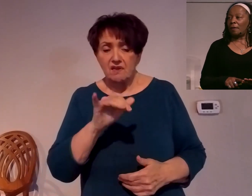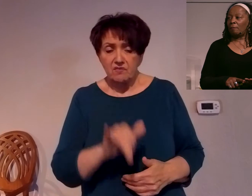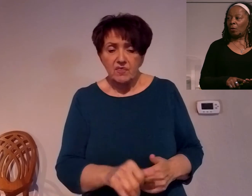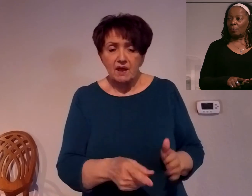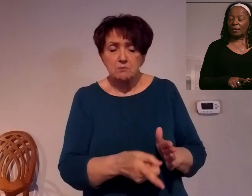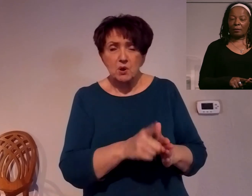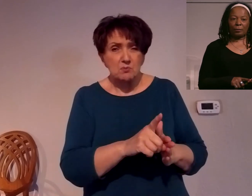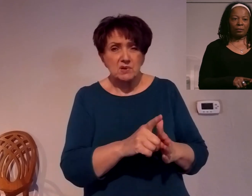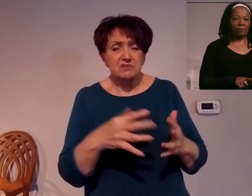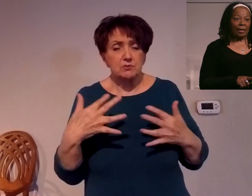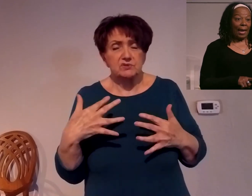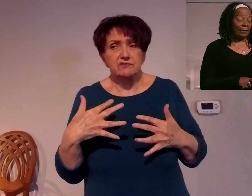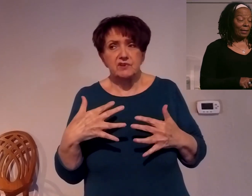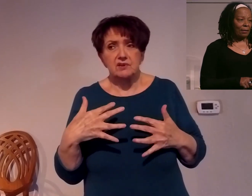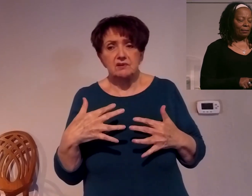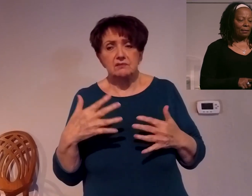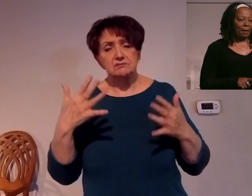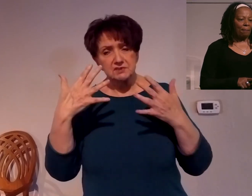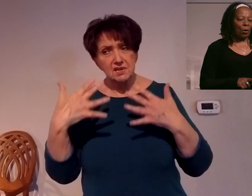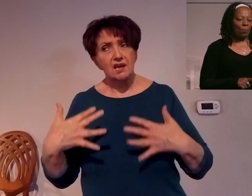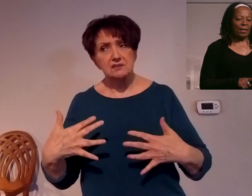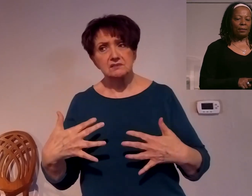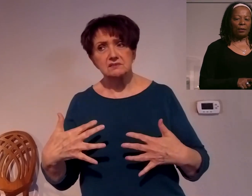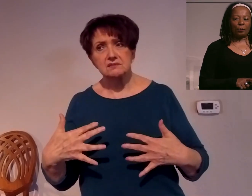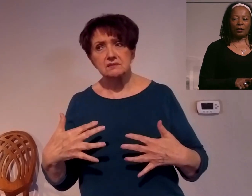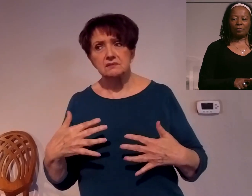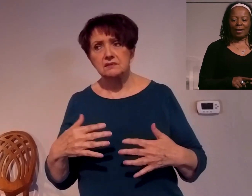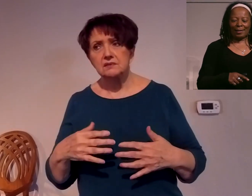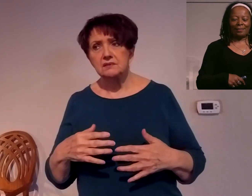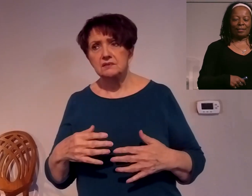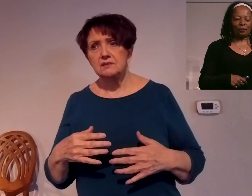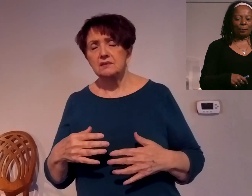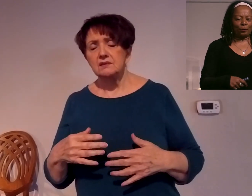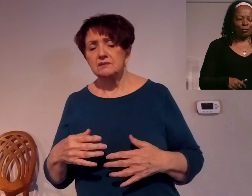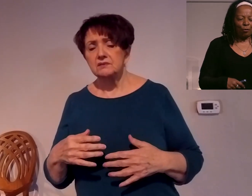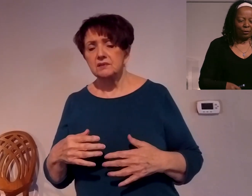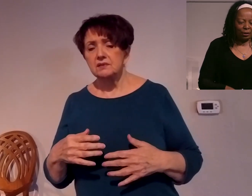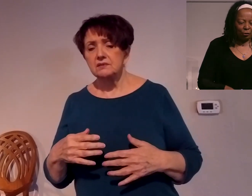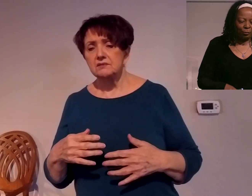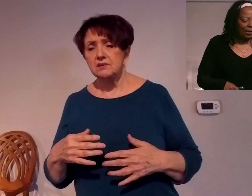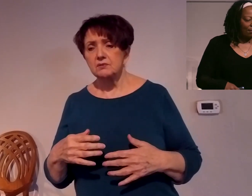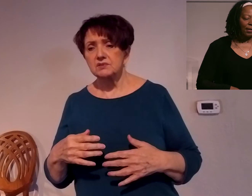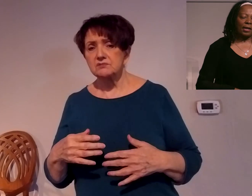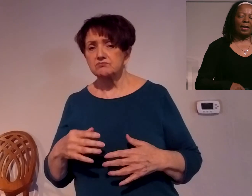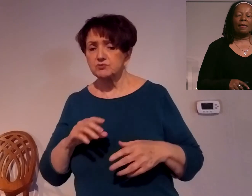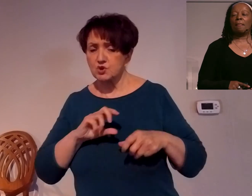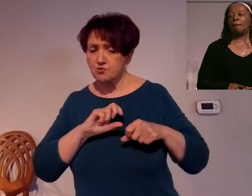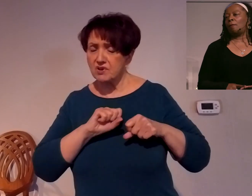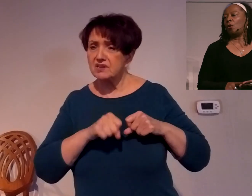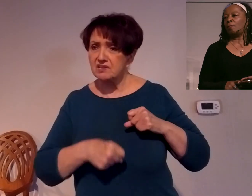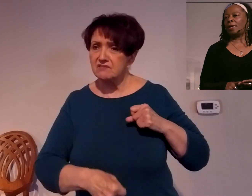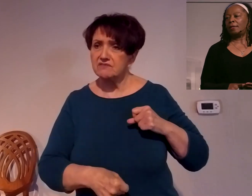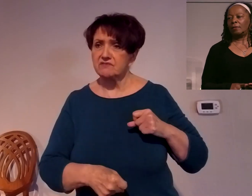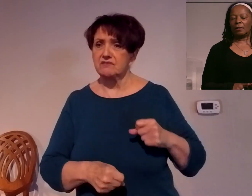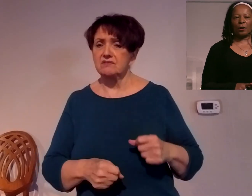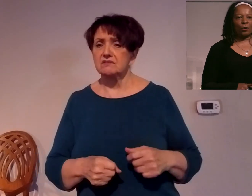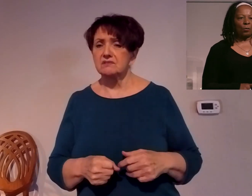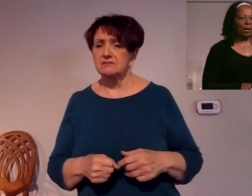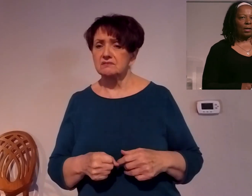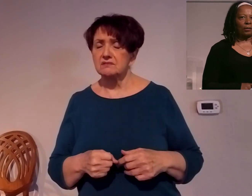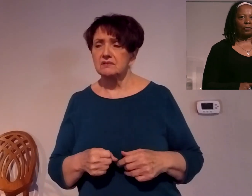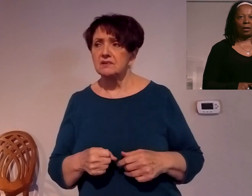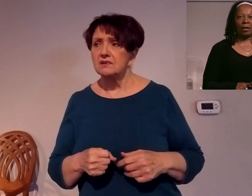In that moment, there was sadness. In that moment, there was anticipatory grief. In that moment,